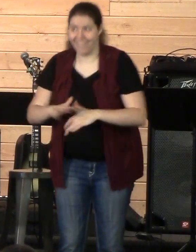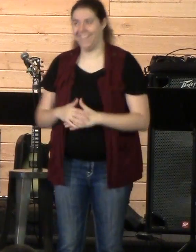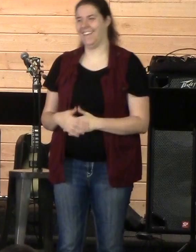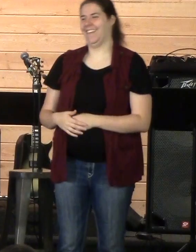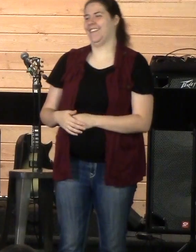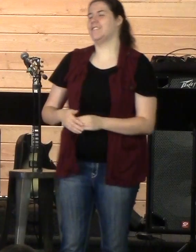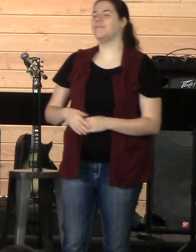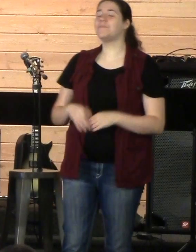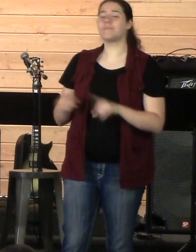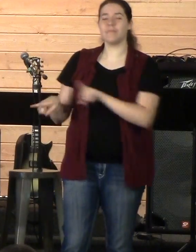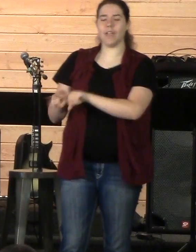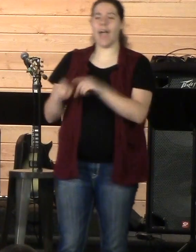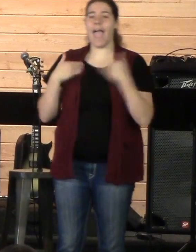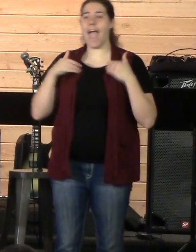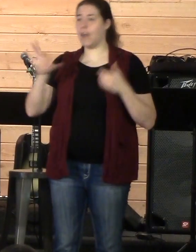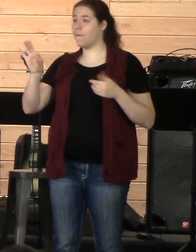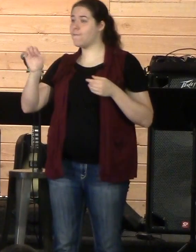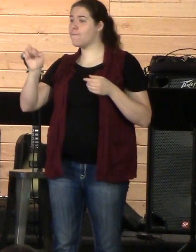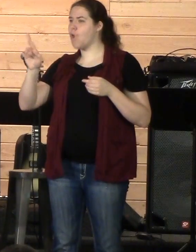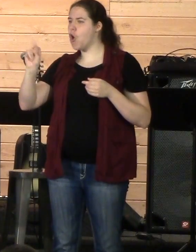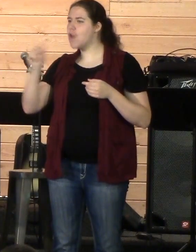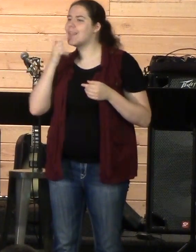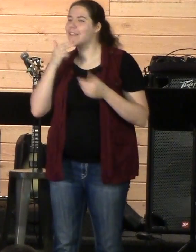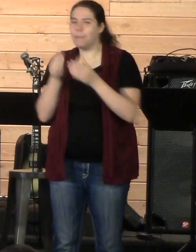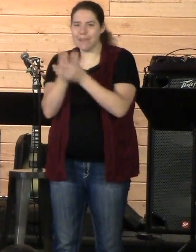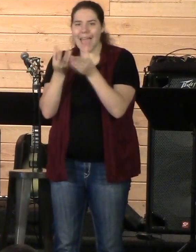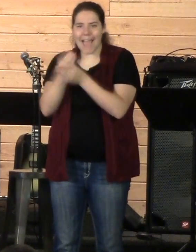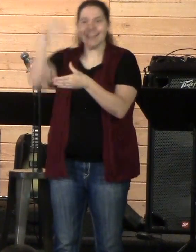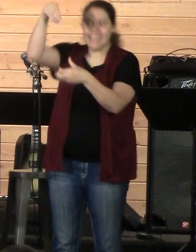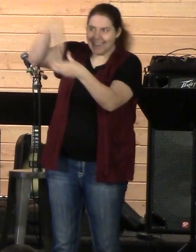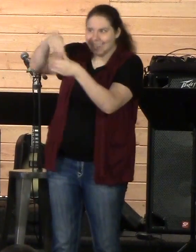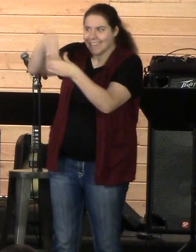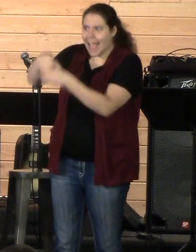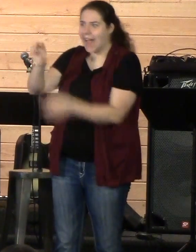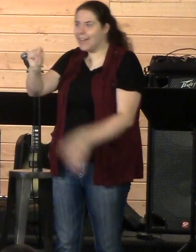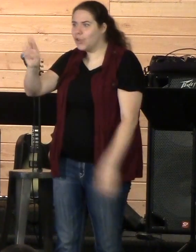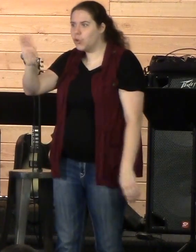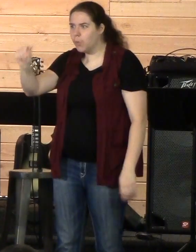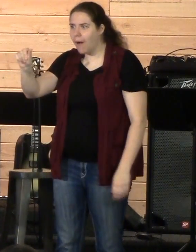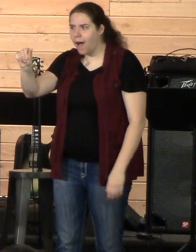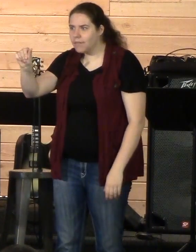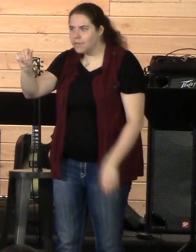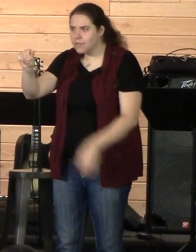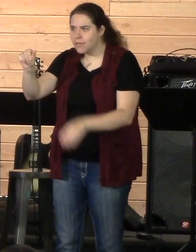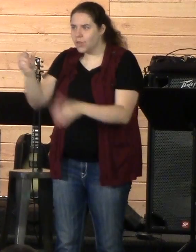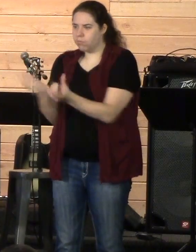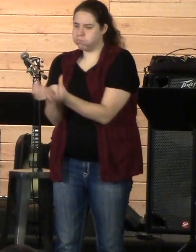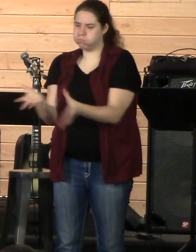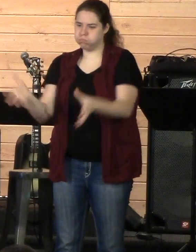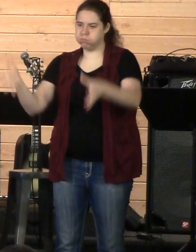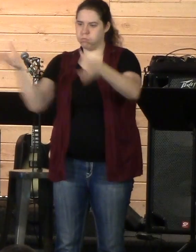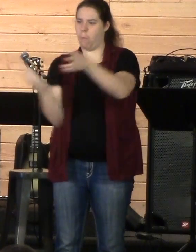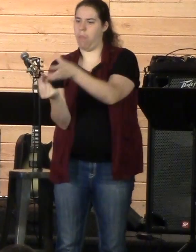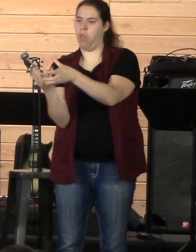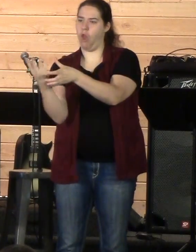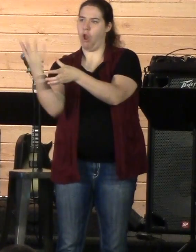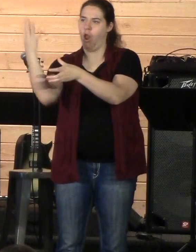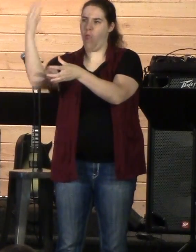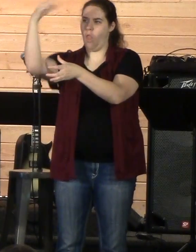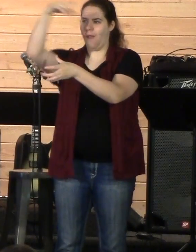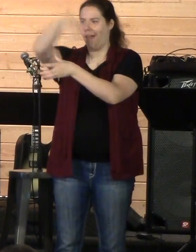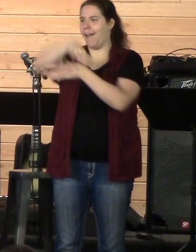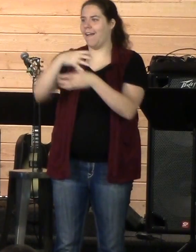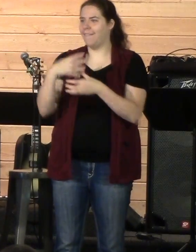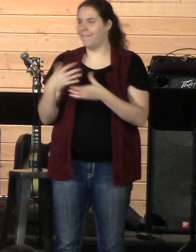And I had a fern in it, and it was spewing out of the bell of the tuba. It was